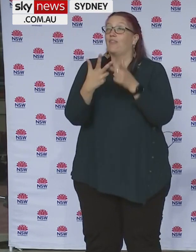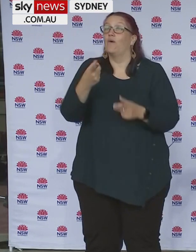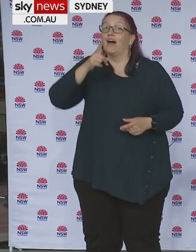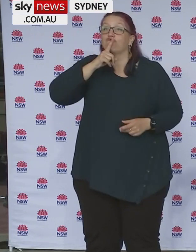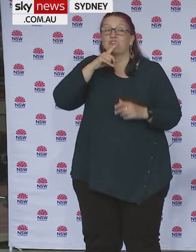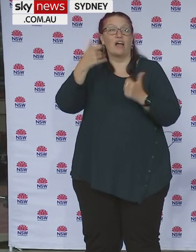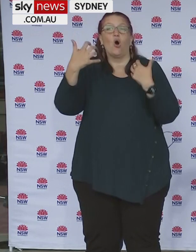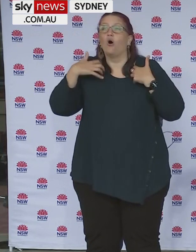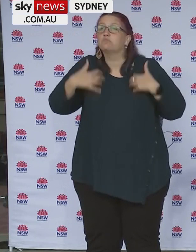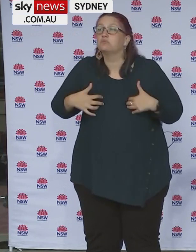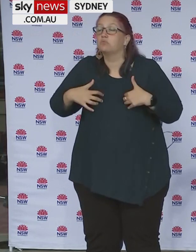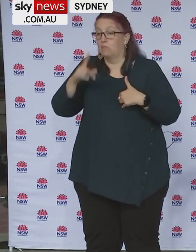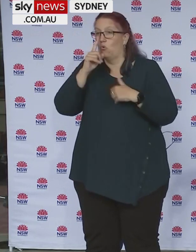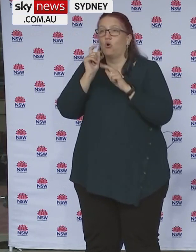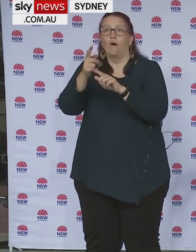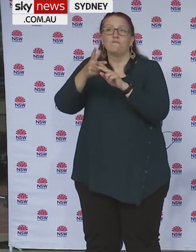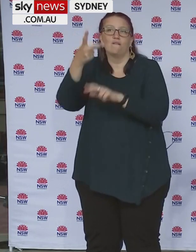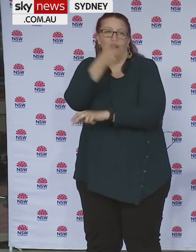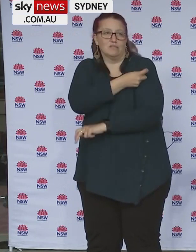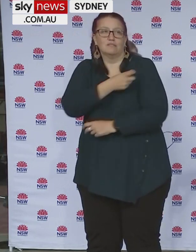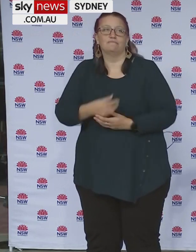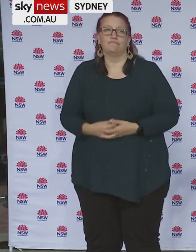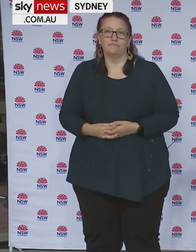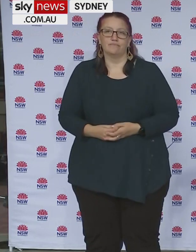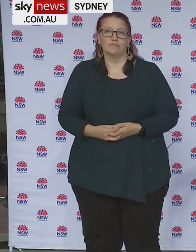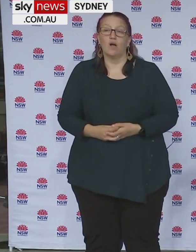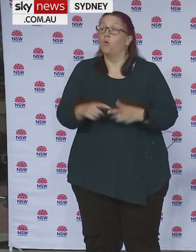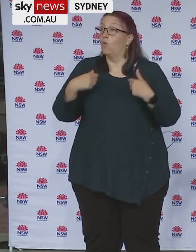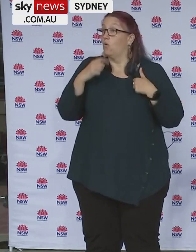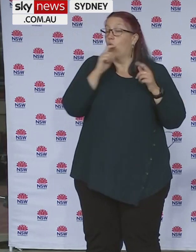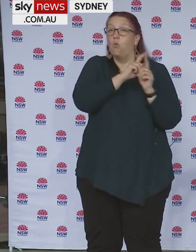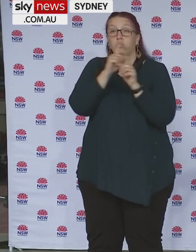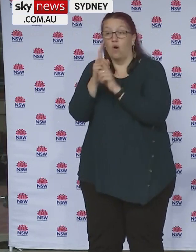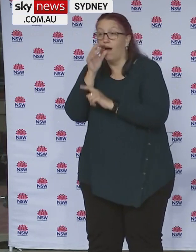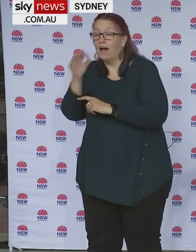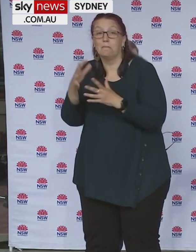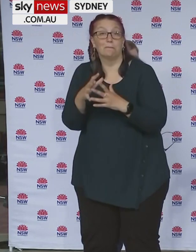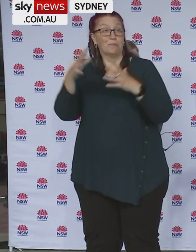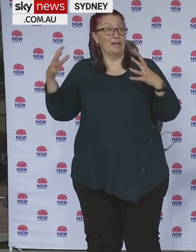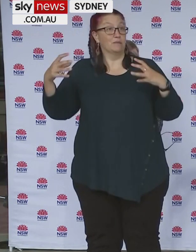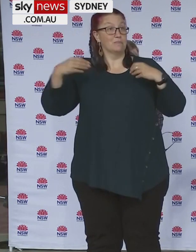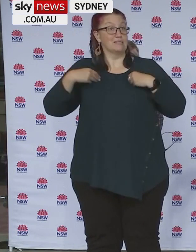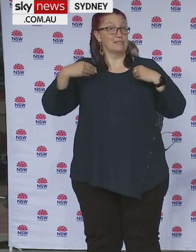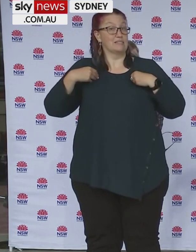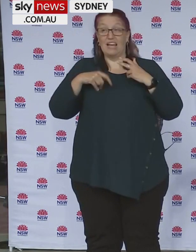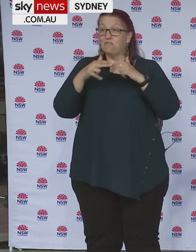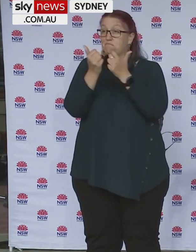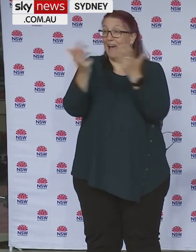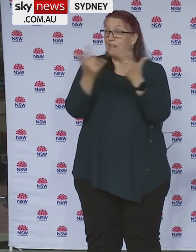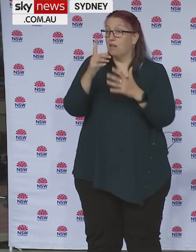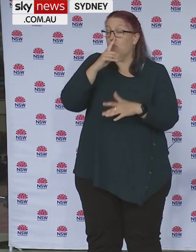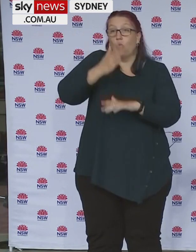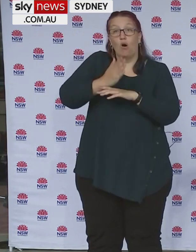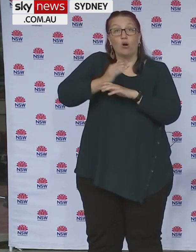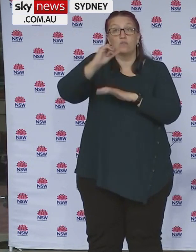pharmacies online. And also, of course, we'll start having conversations with the business community about having on-site vaccinations available at workplaces as